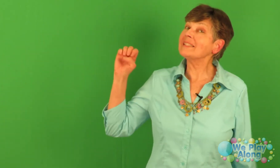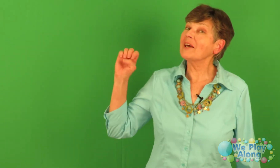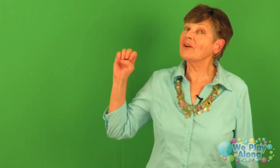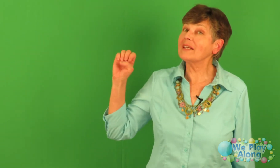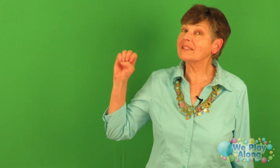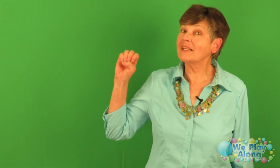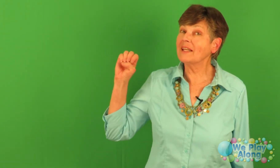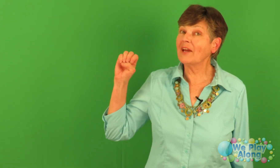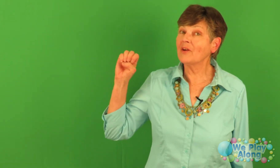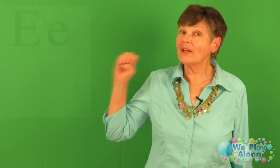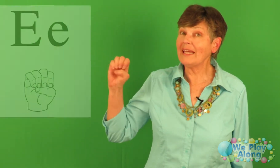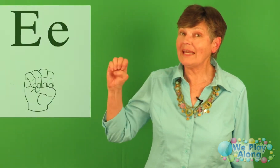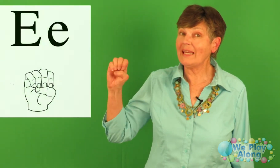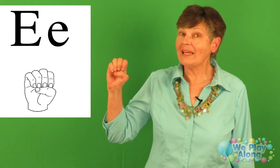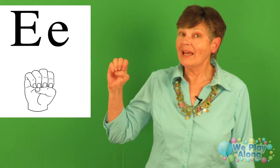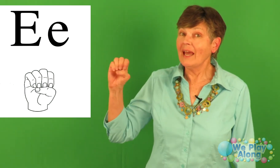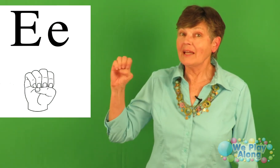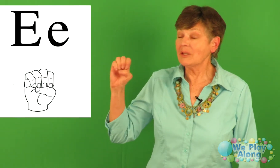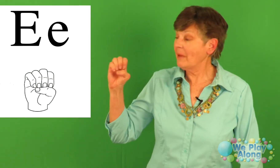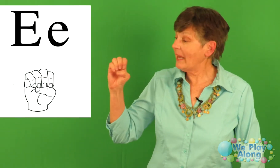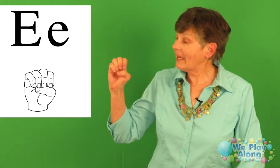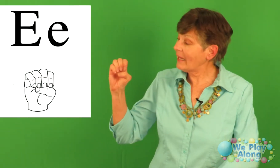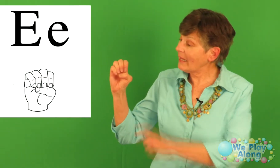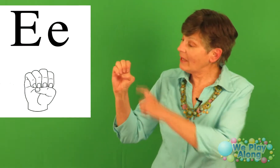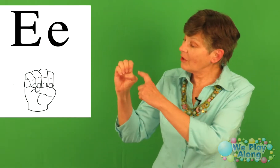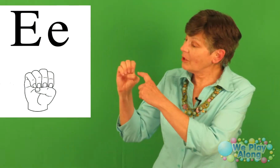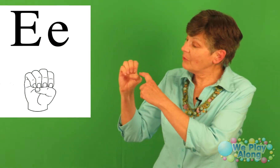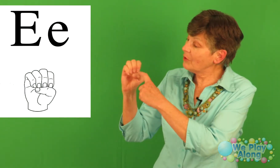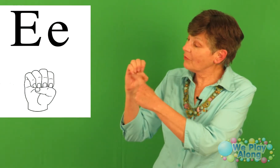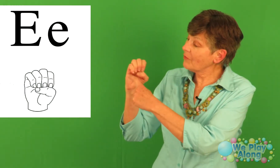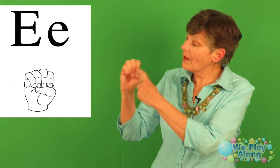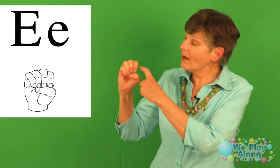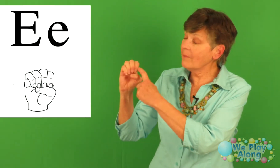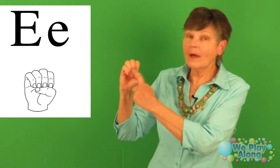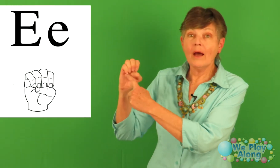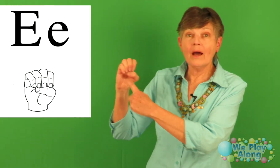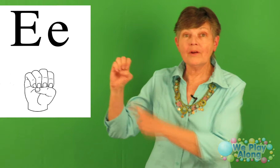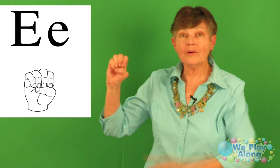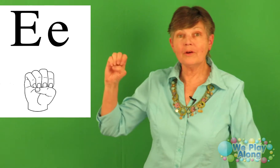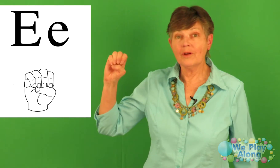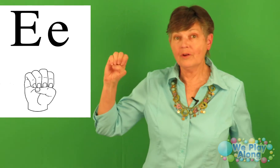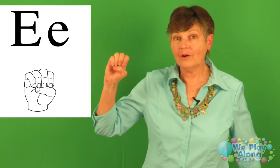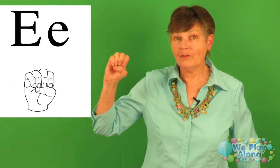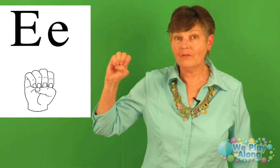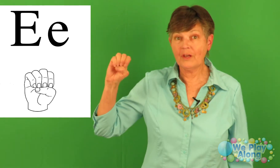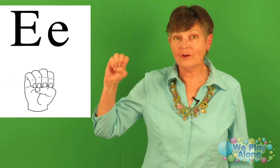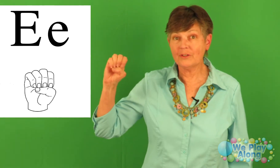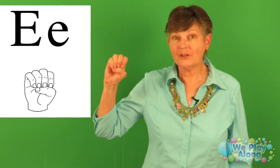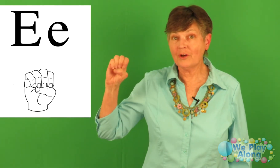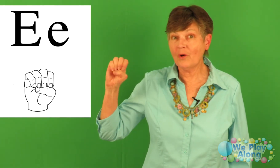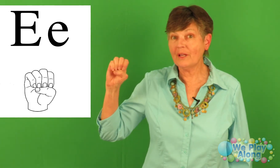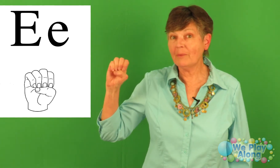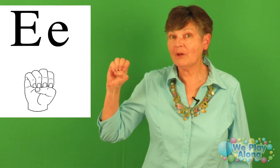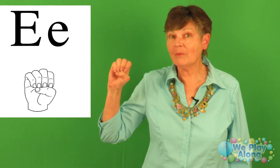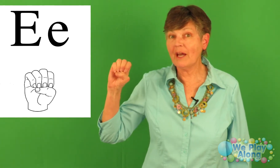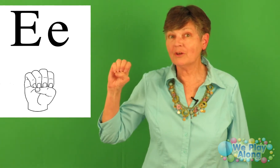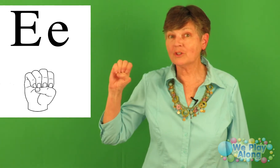letter is the letter E, and to make an E, you're going to put your thumb under your other fingers. You're going to hold it up here by your